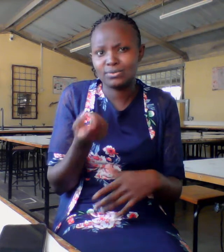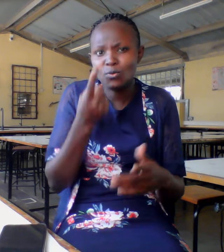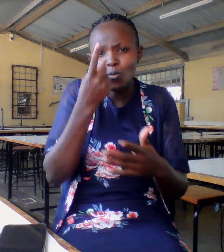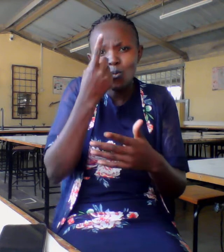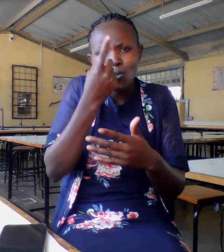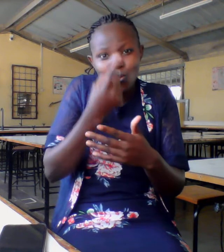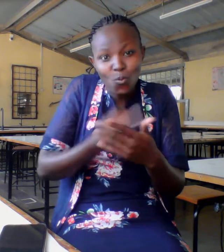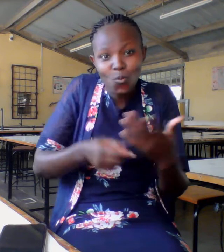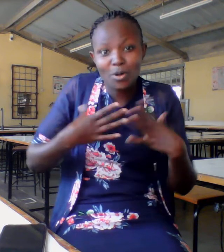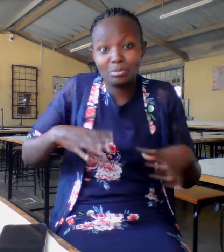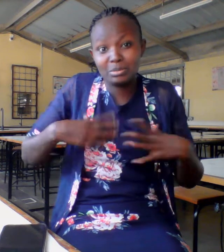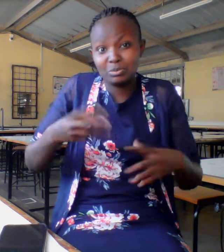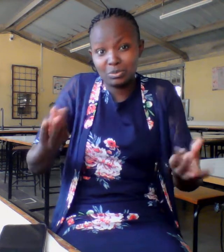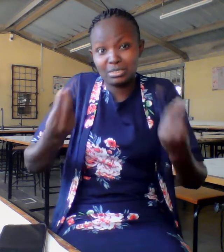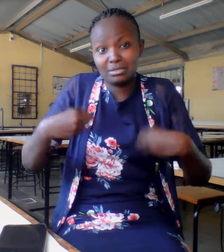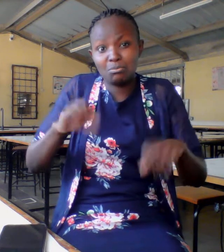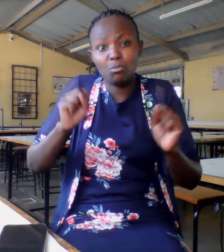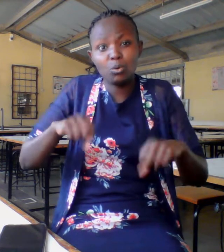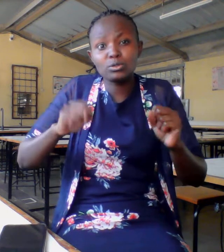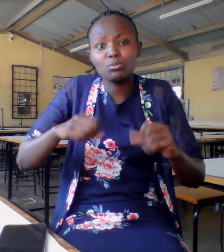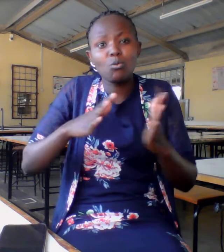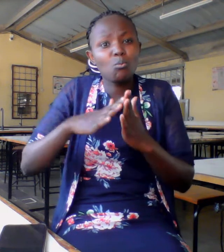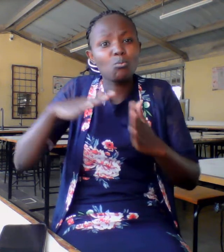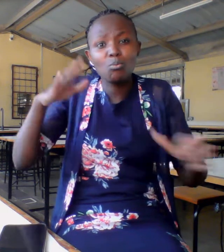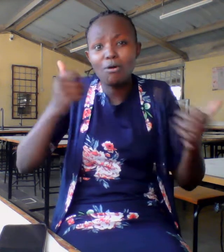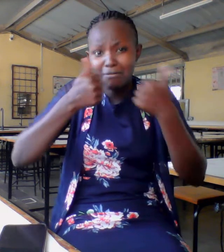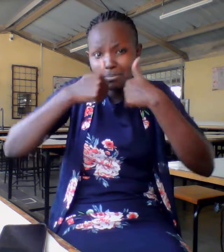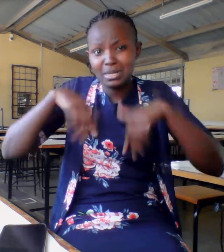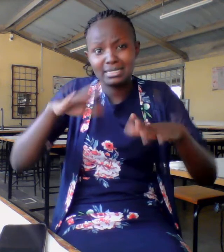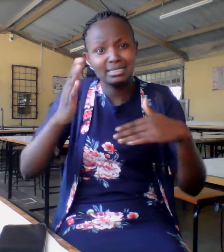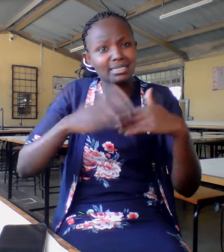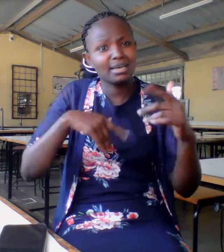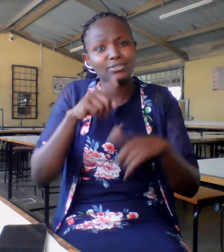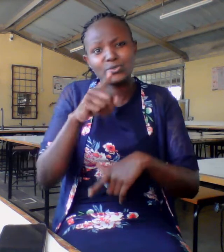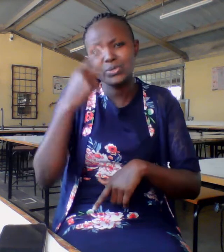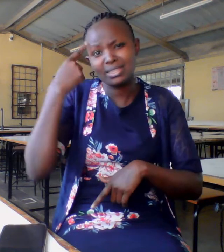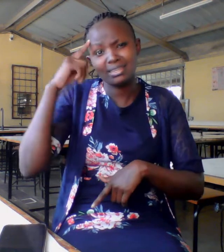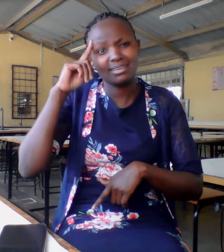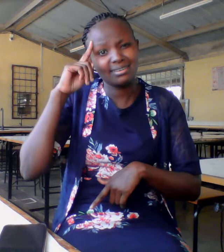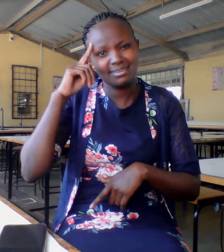blessing than you think. Thank you.